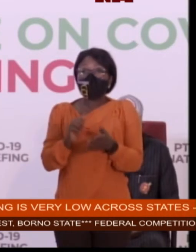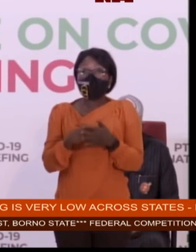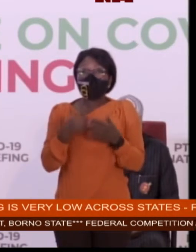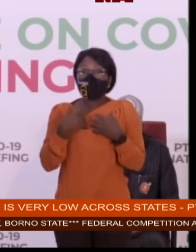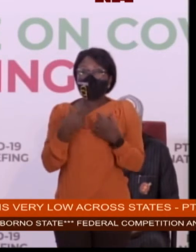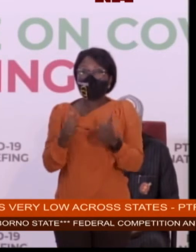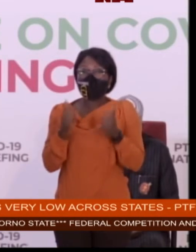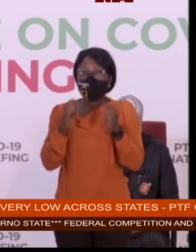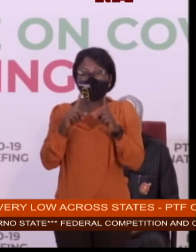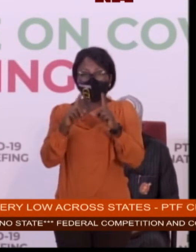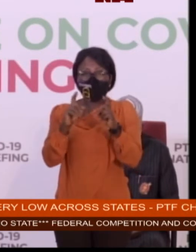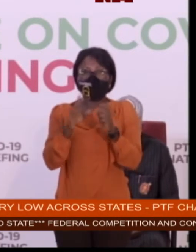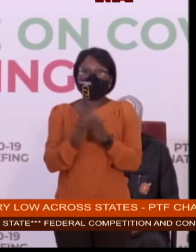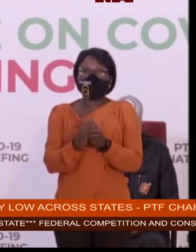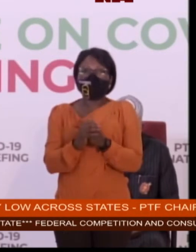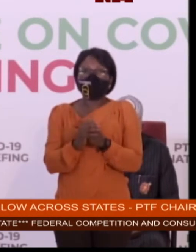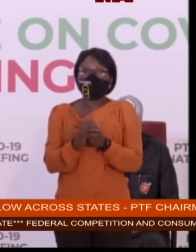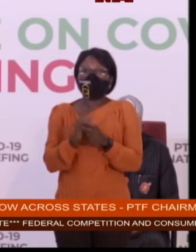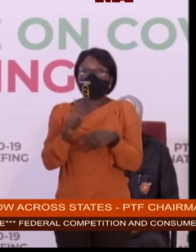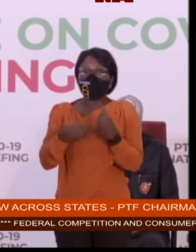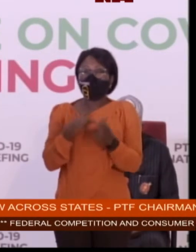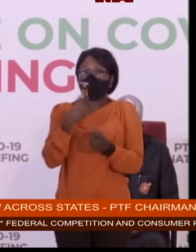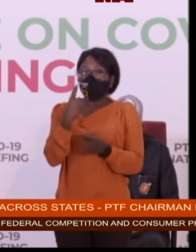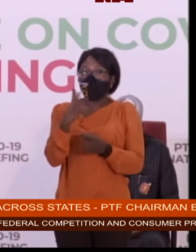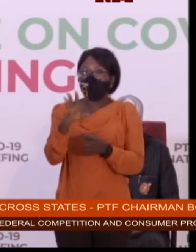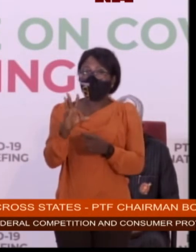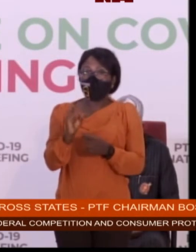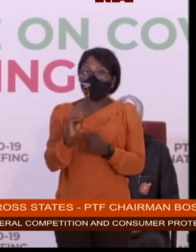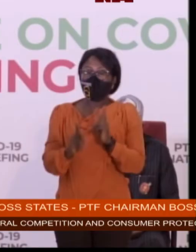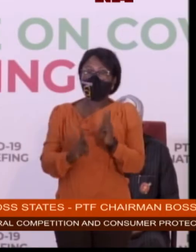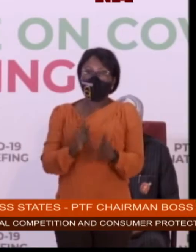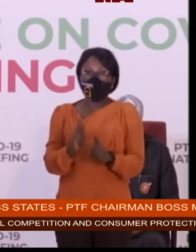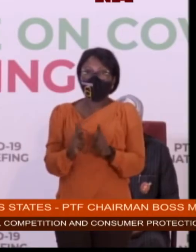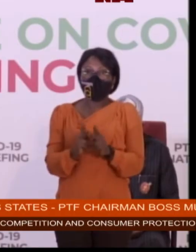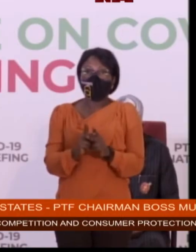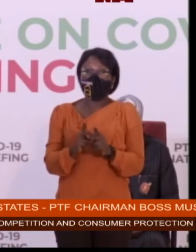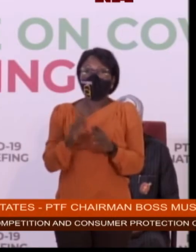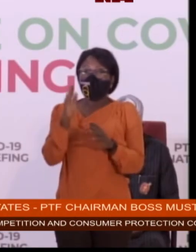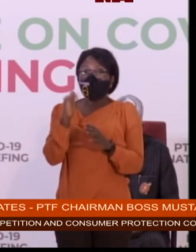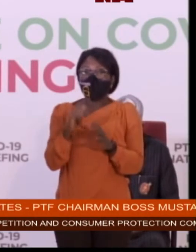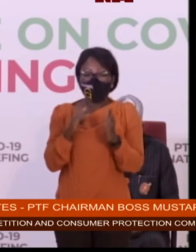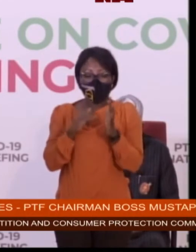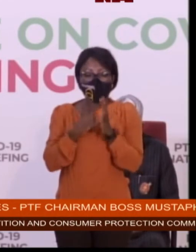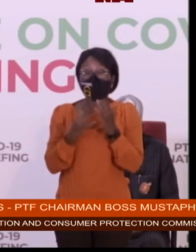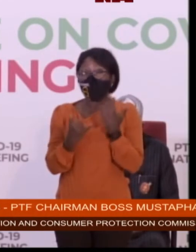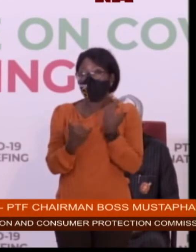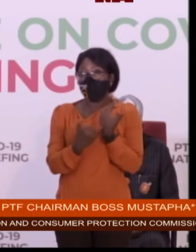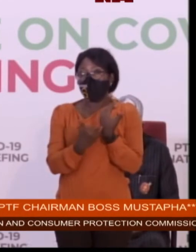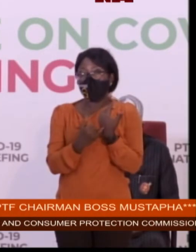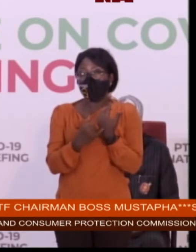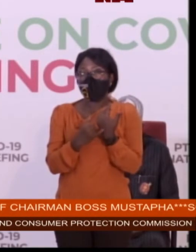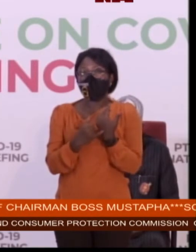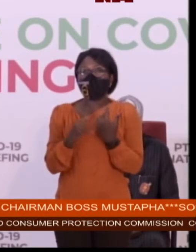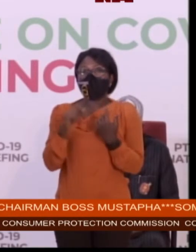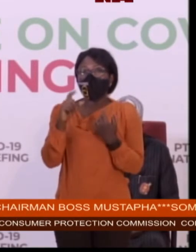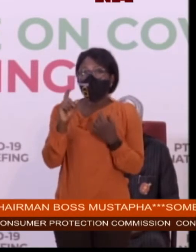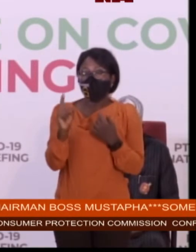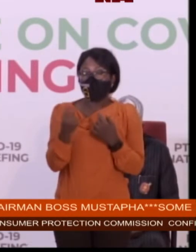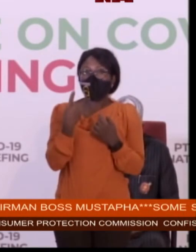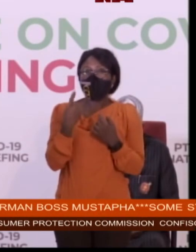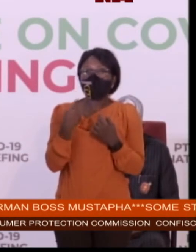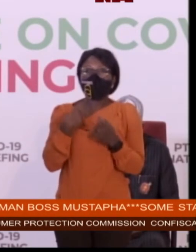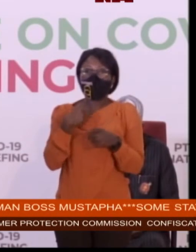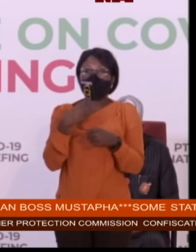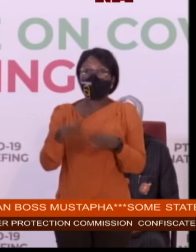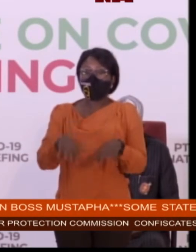watsar muka watan gariya da waɗannan dokokin to abin da ya dawo da ita kenan ba wani abu ba